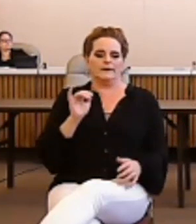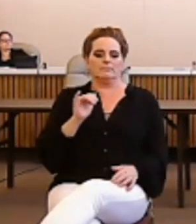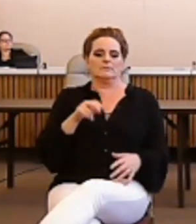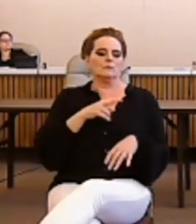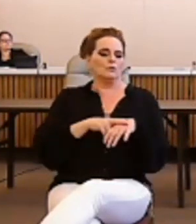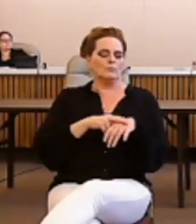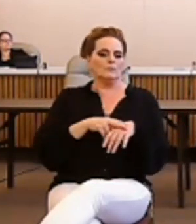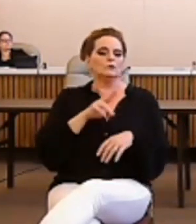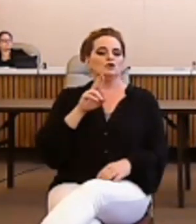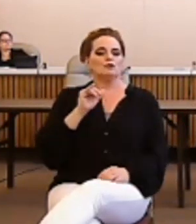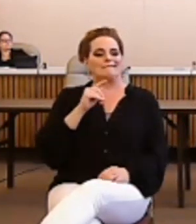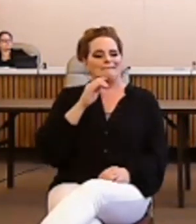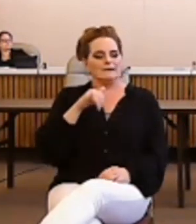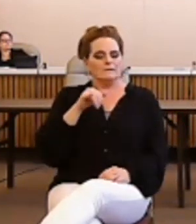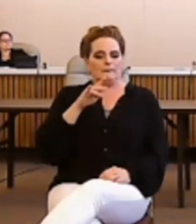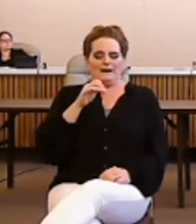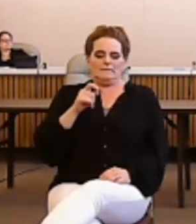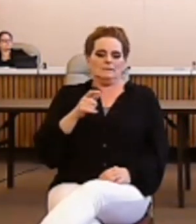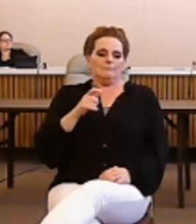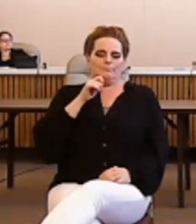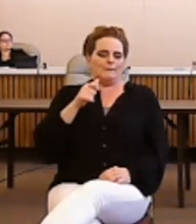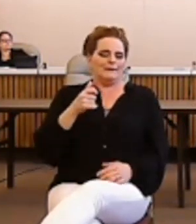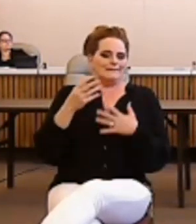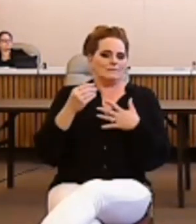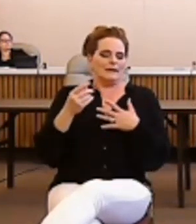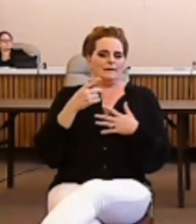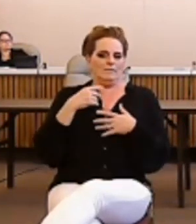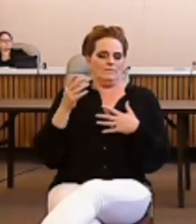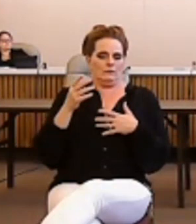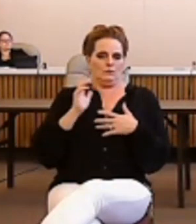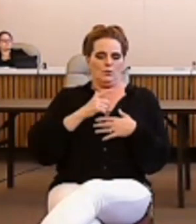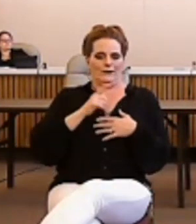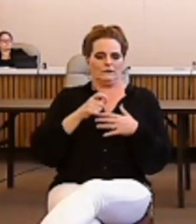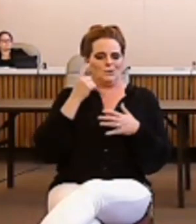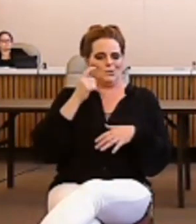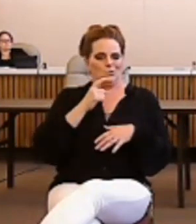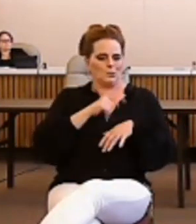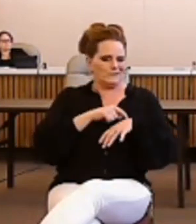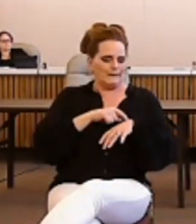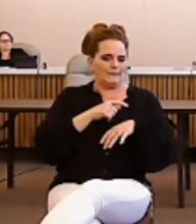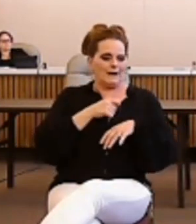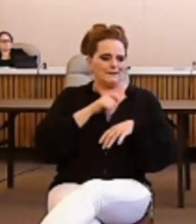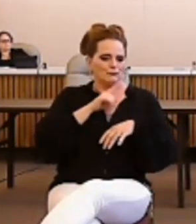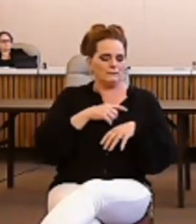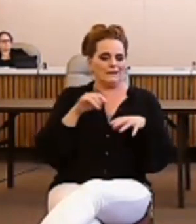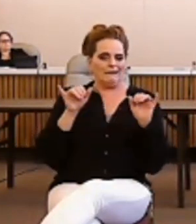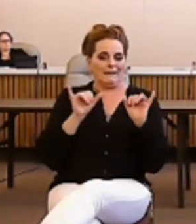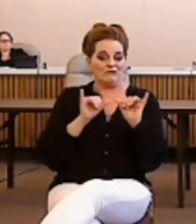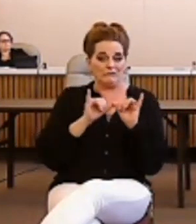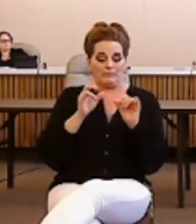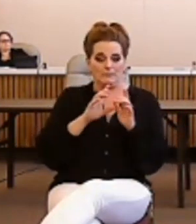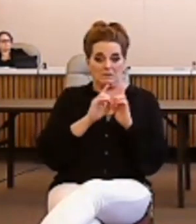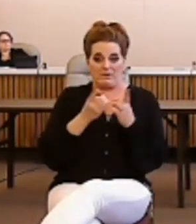if this is outside the scope of that, that may inform the timing. So I don't know if the engineering department had a thought on that.